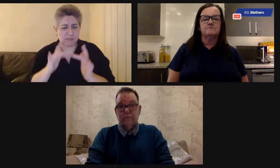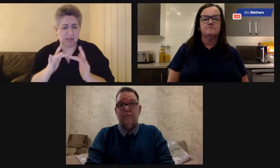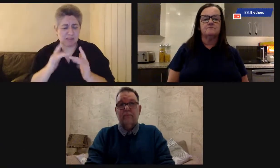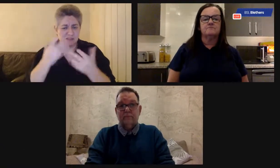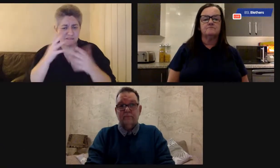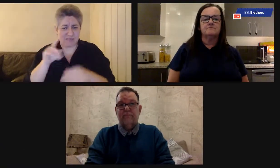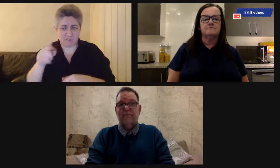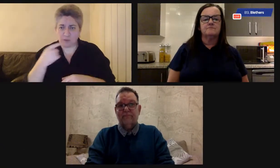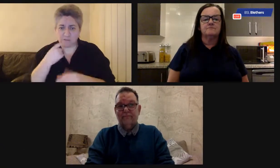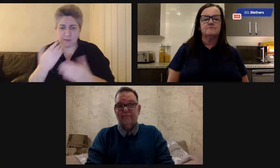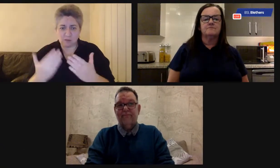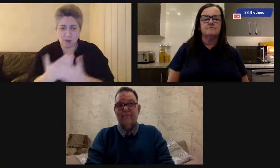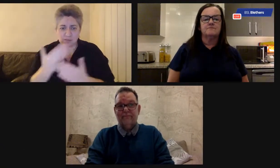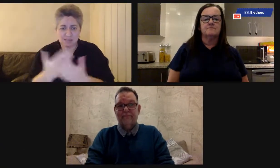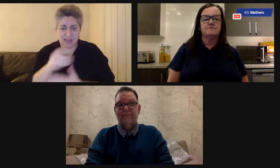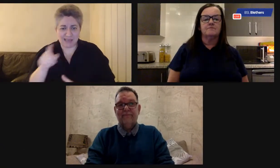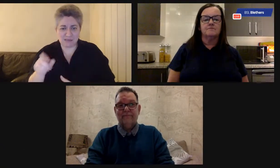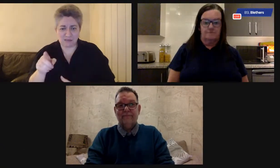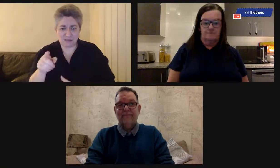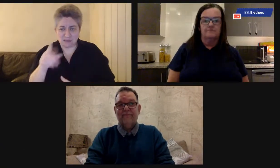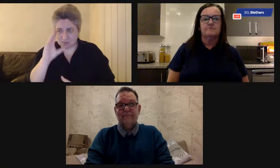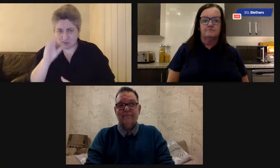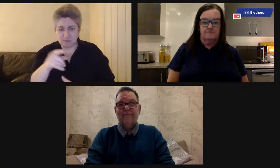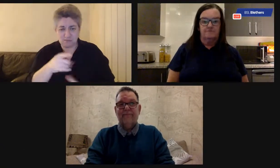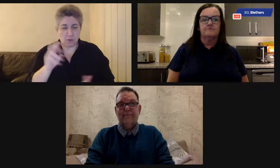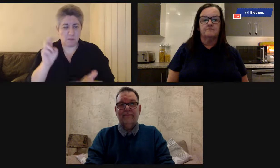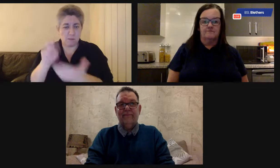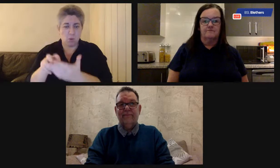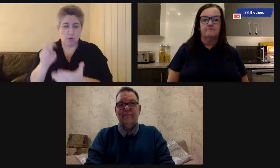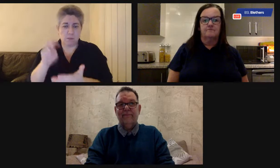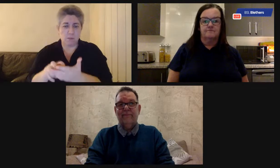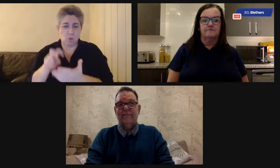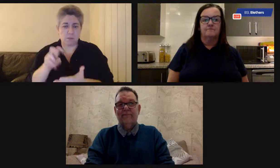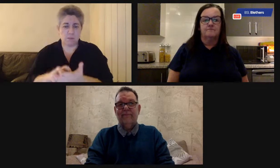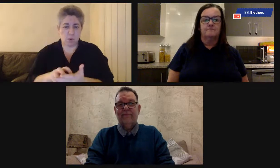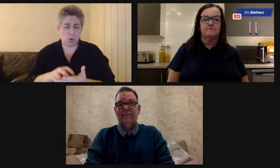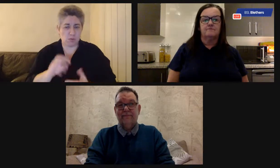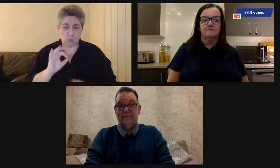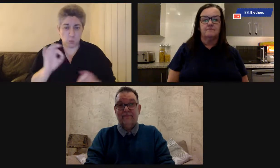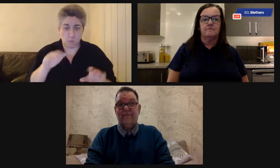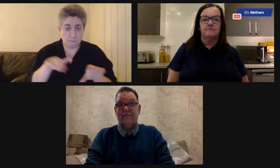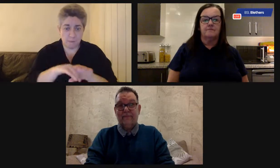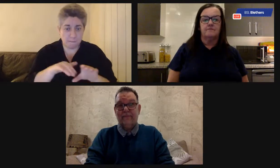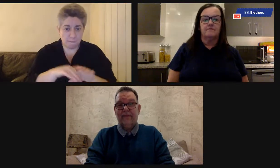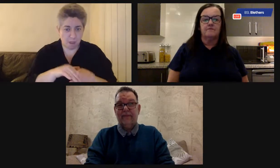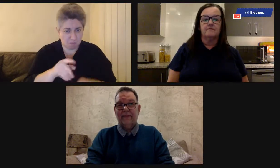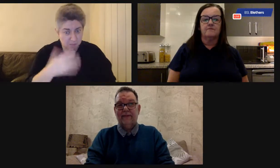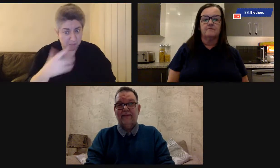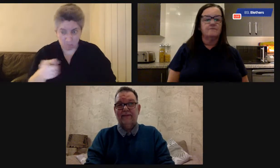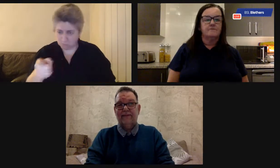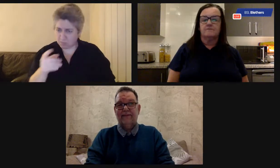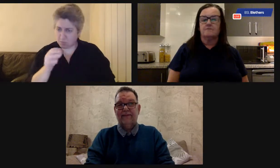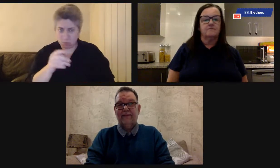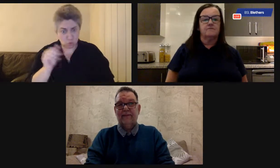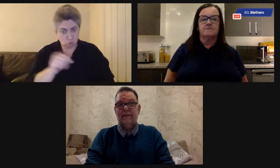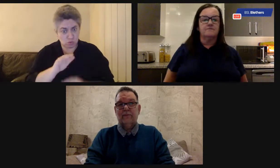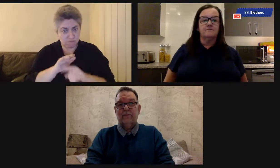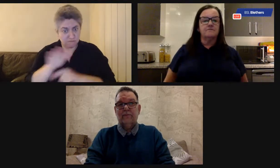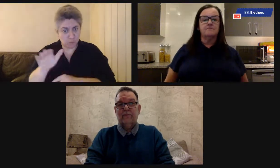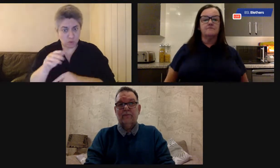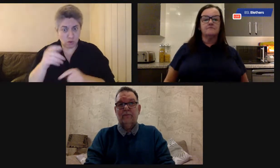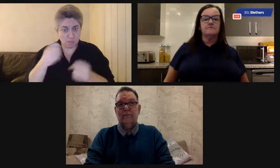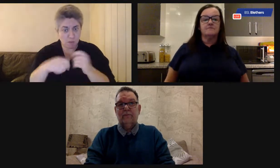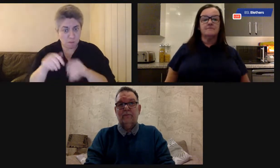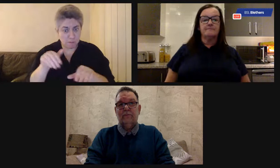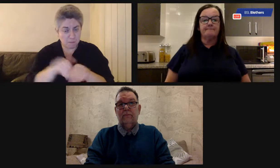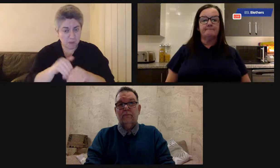So, really, if anybody's interested in any of the holidays, you should really go and look at the website, get the information.